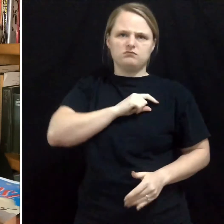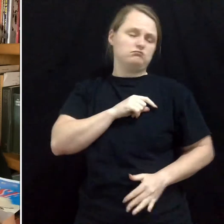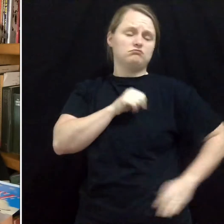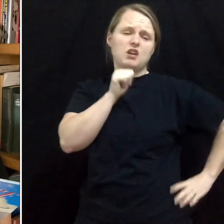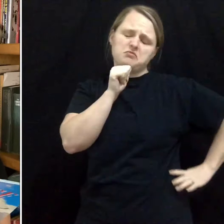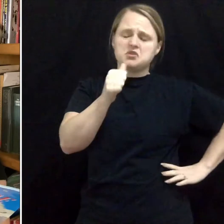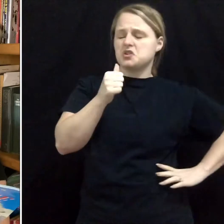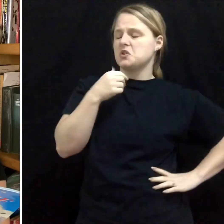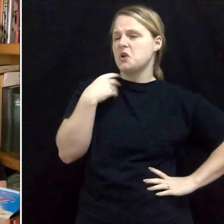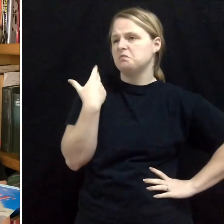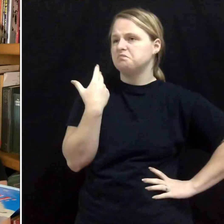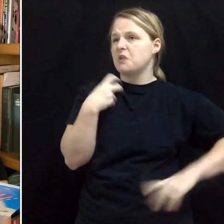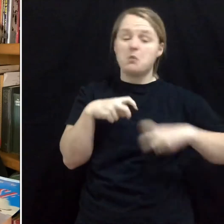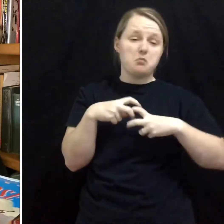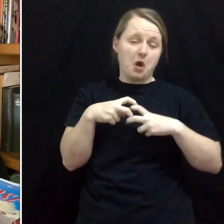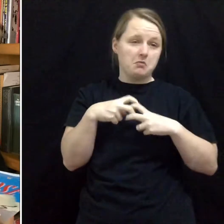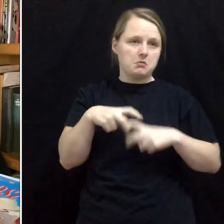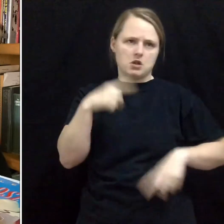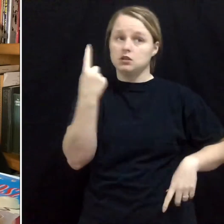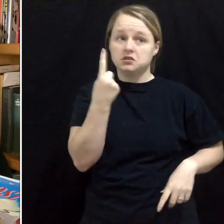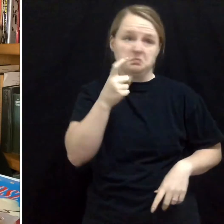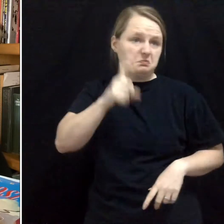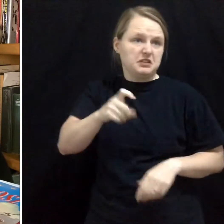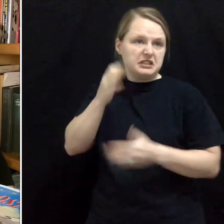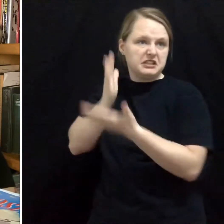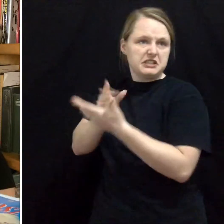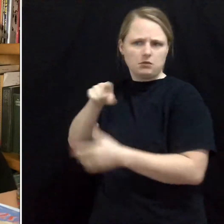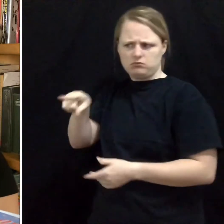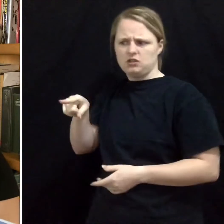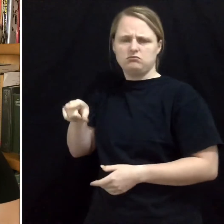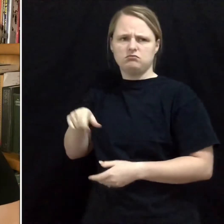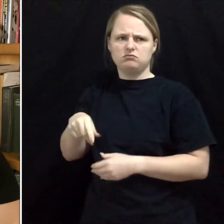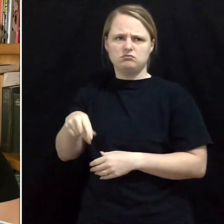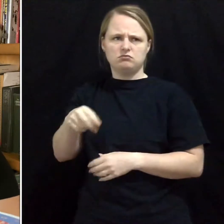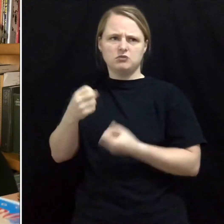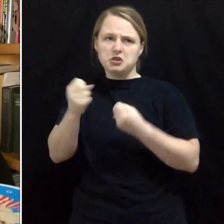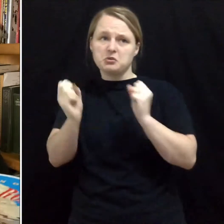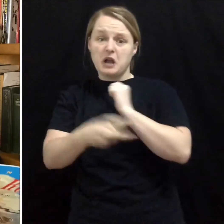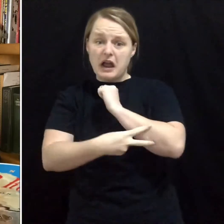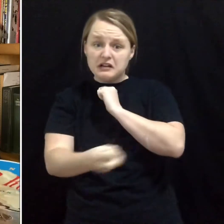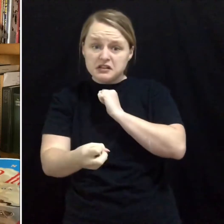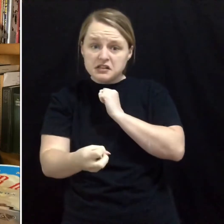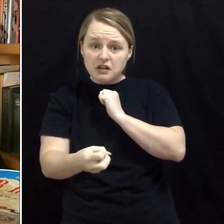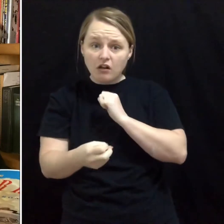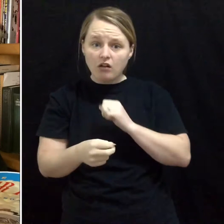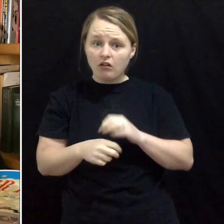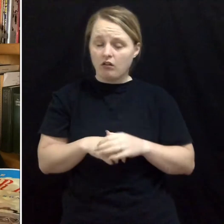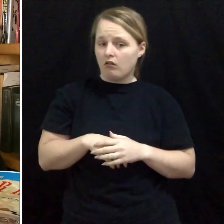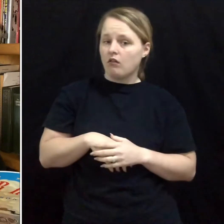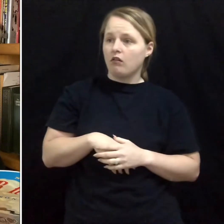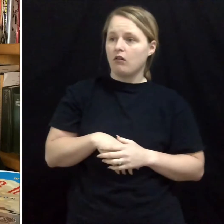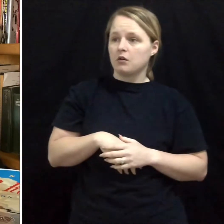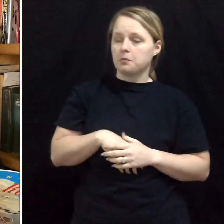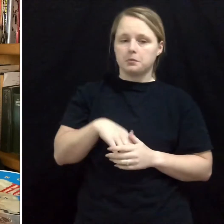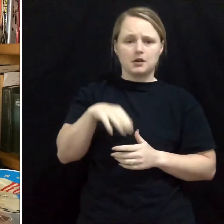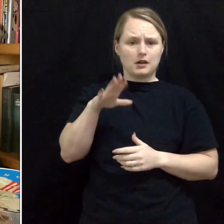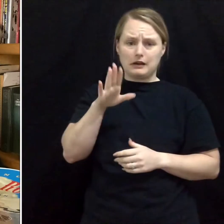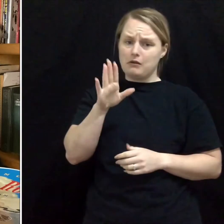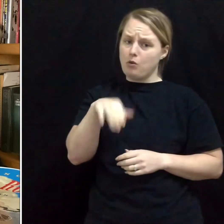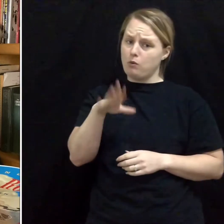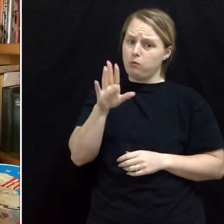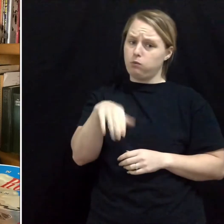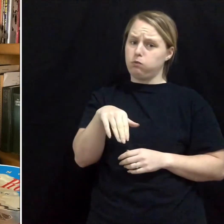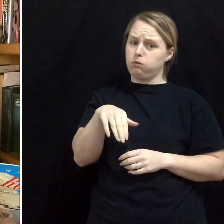she told Sheriff Weaver. "Somebody had to put a stop to their thieving ways." But that wasn't the only thieving going